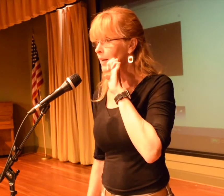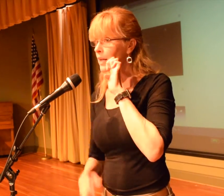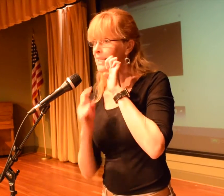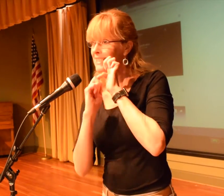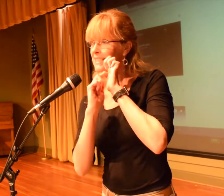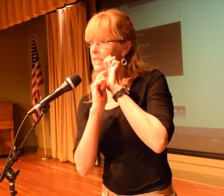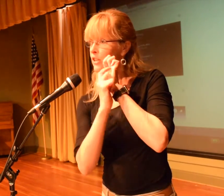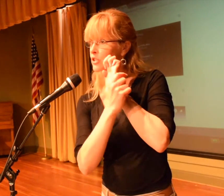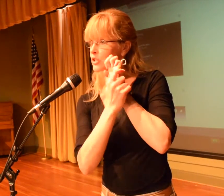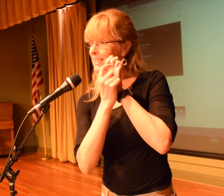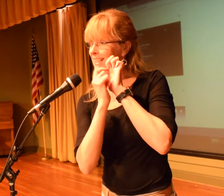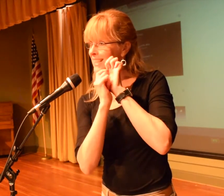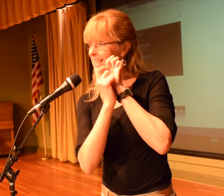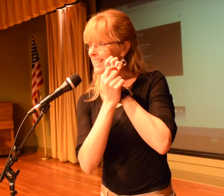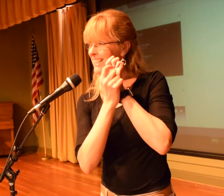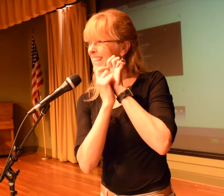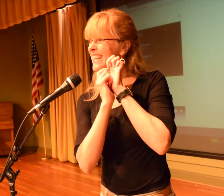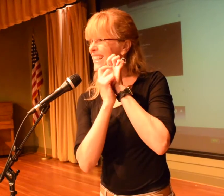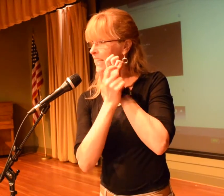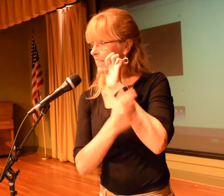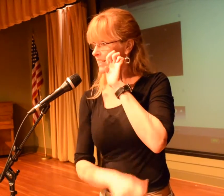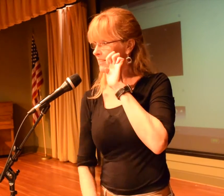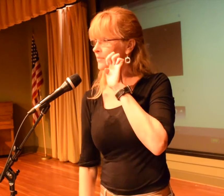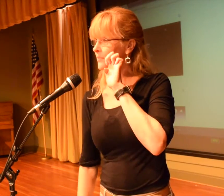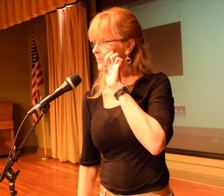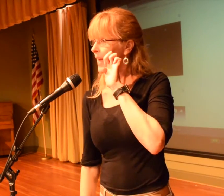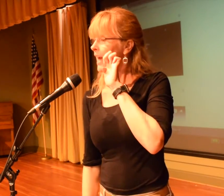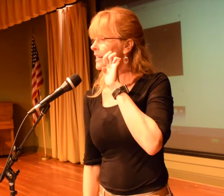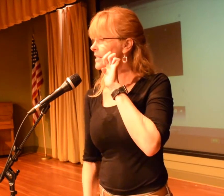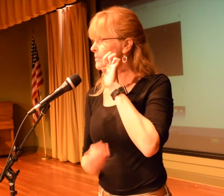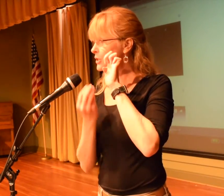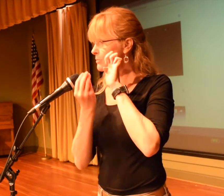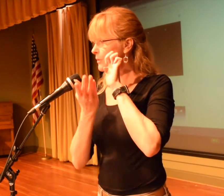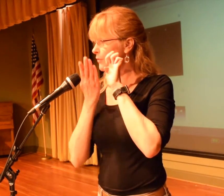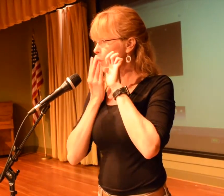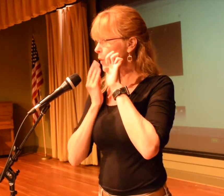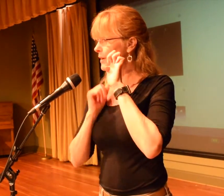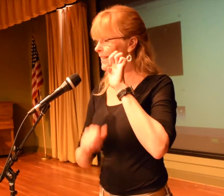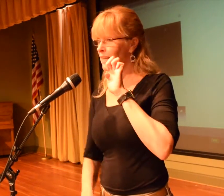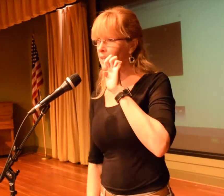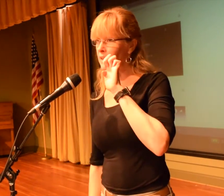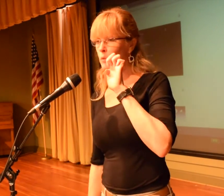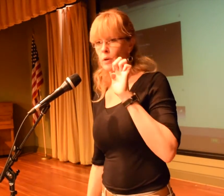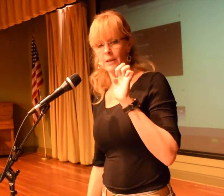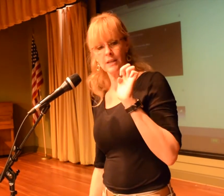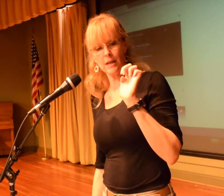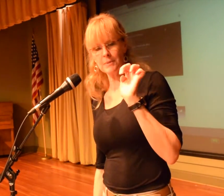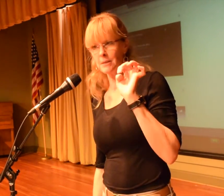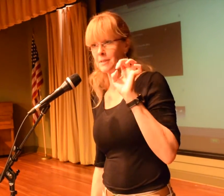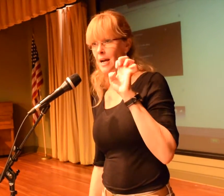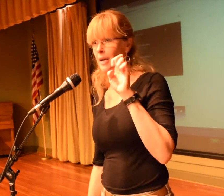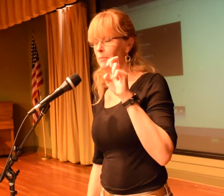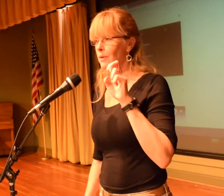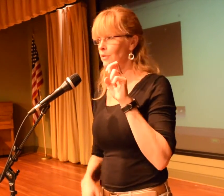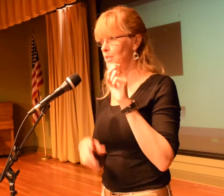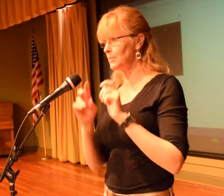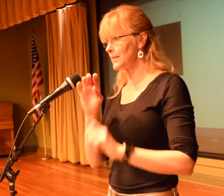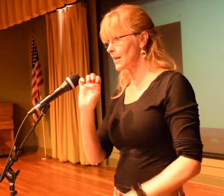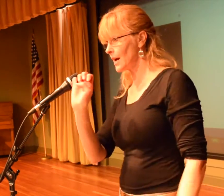right? There's your teeth, E. And as I mentioned before, the E will end up sometime, if you see me sign,